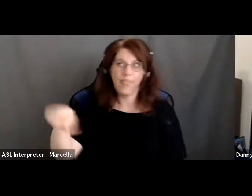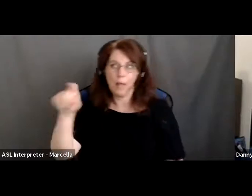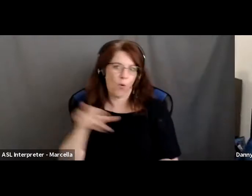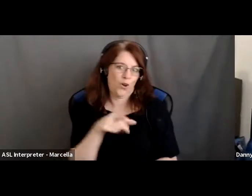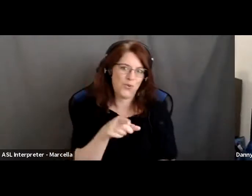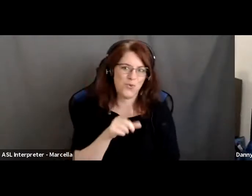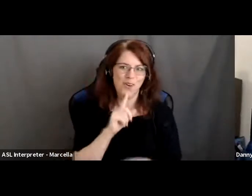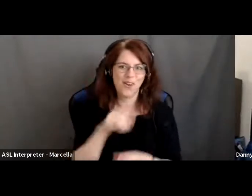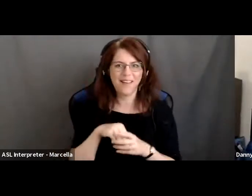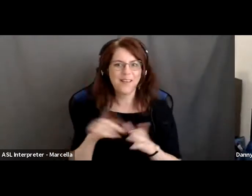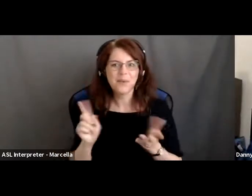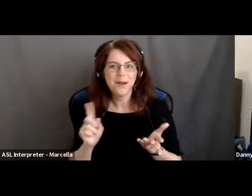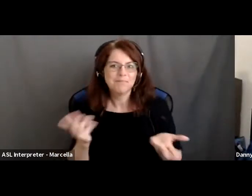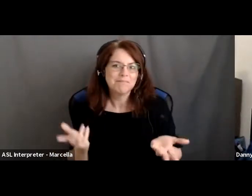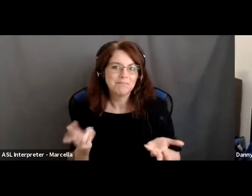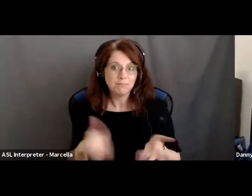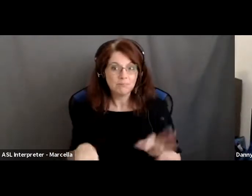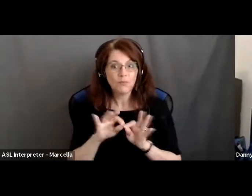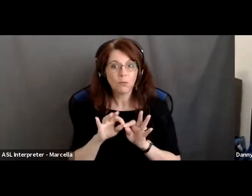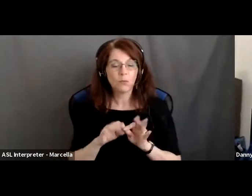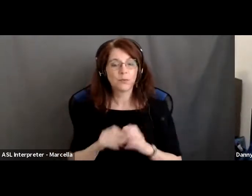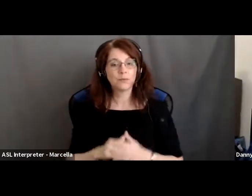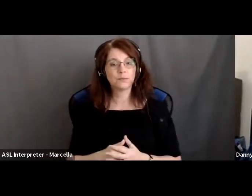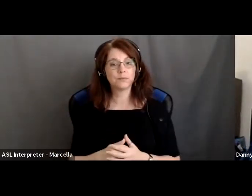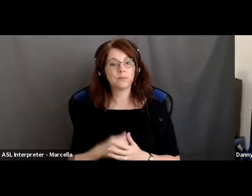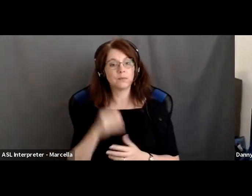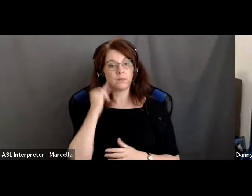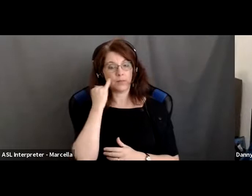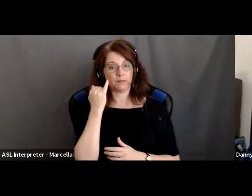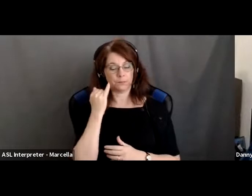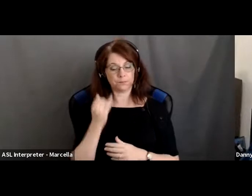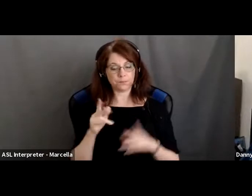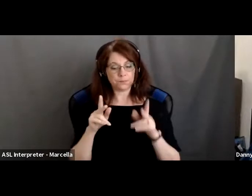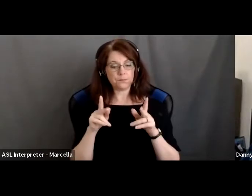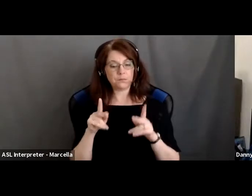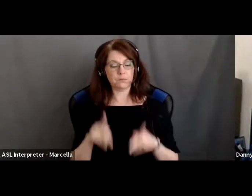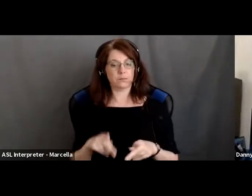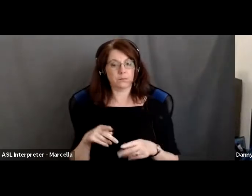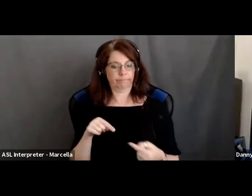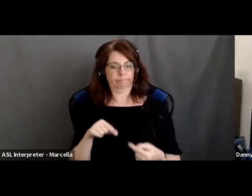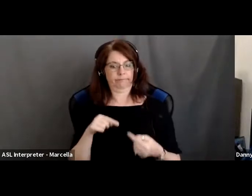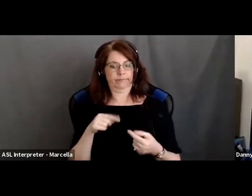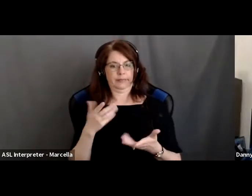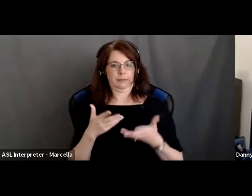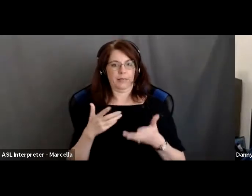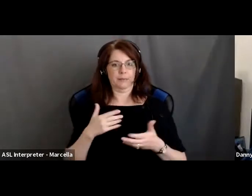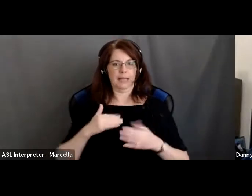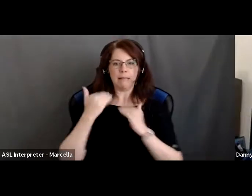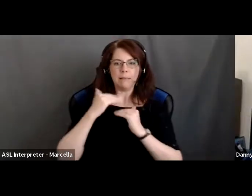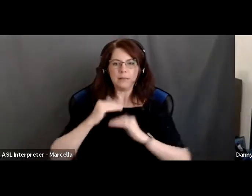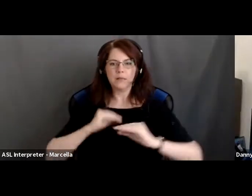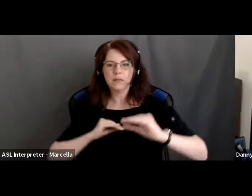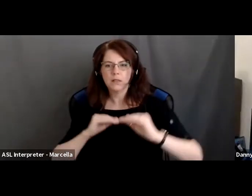So that's important. If you have somebody who does have trouble, maybe with range of motion or